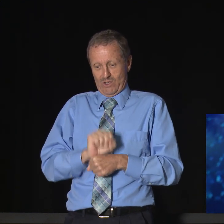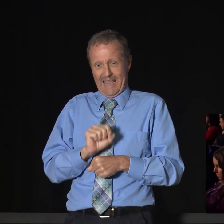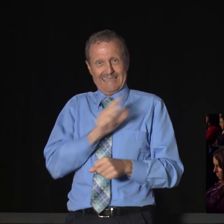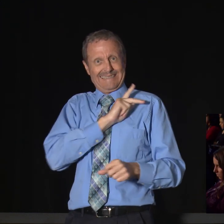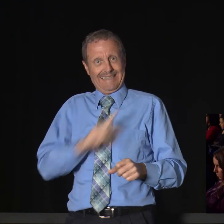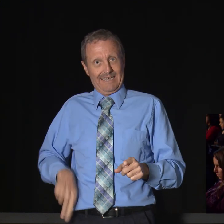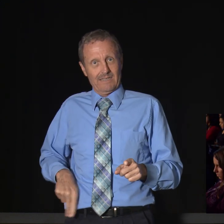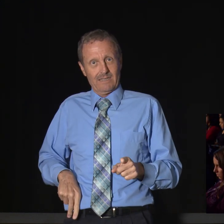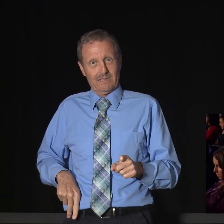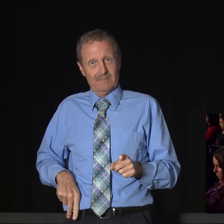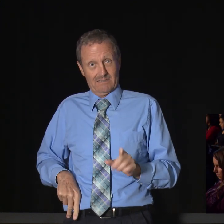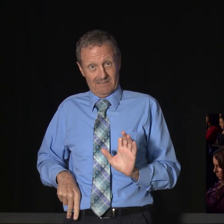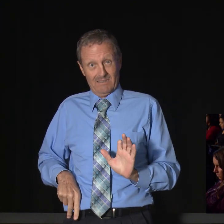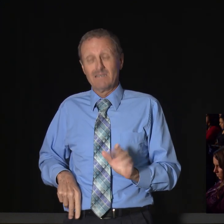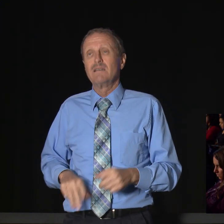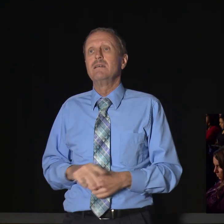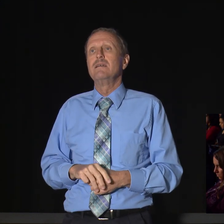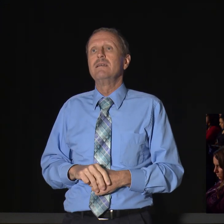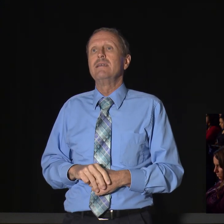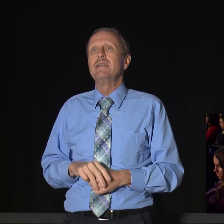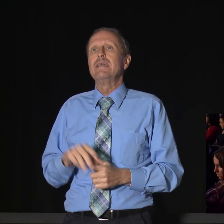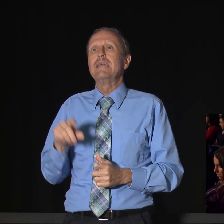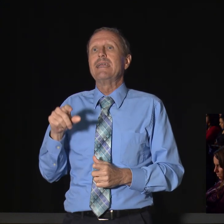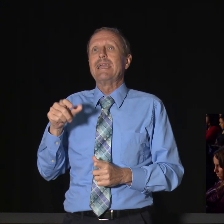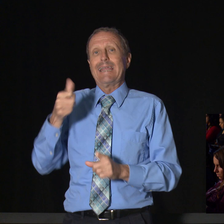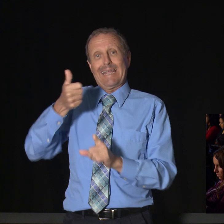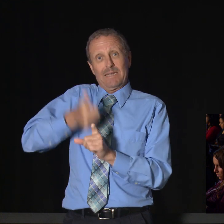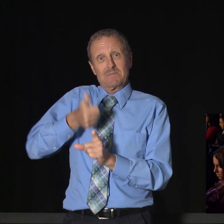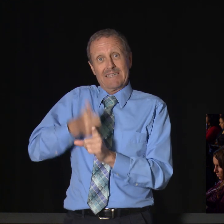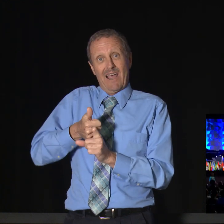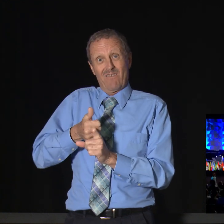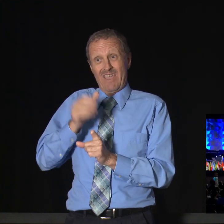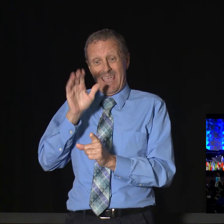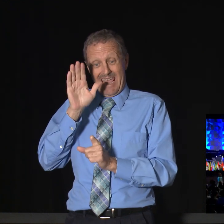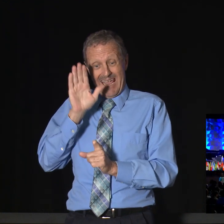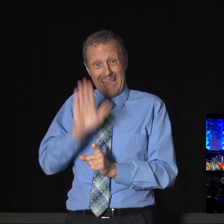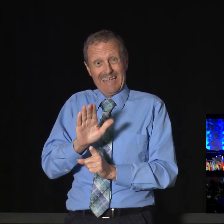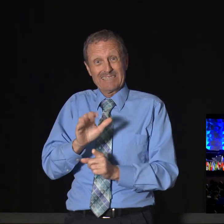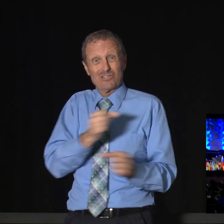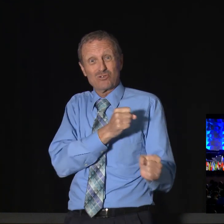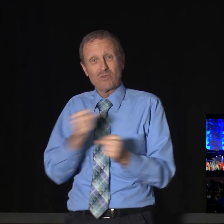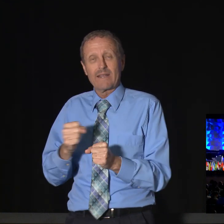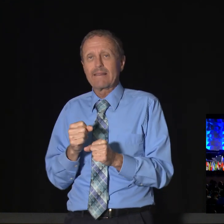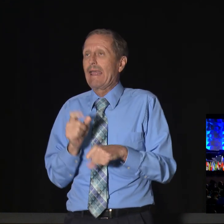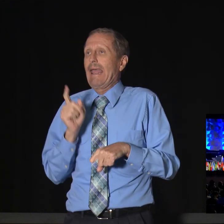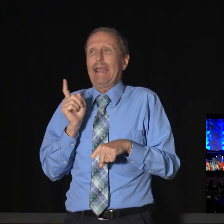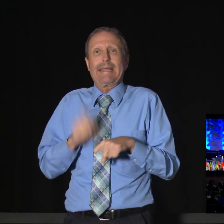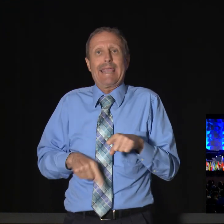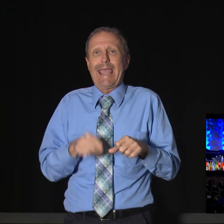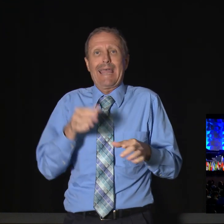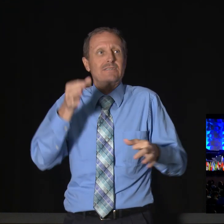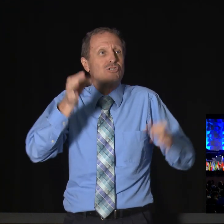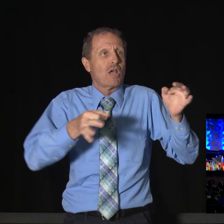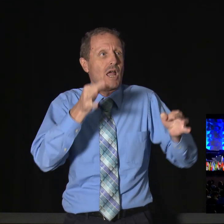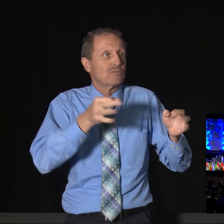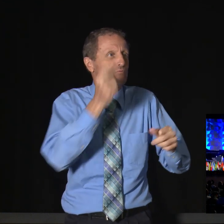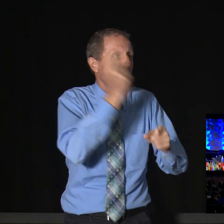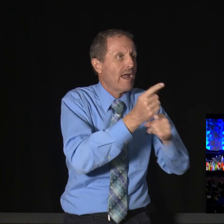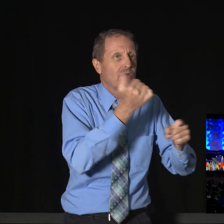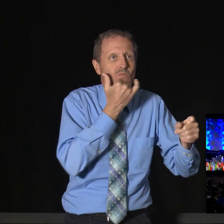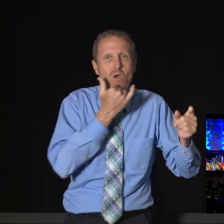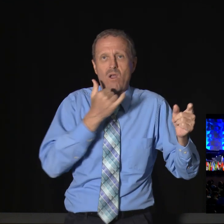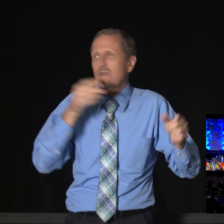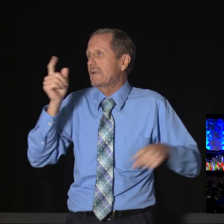him, he, in his own strength, is unable to perform. Are you with me tonight?